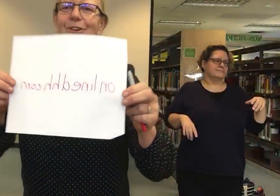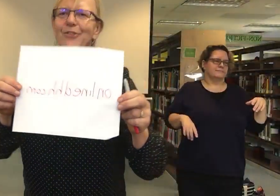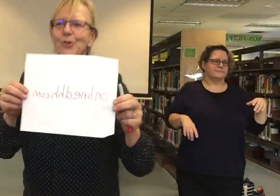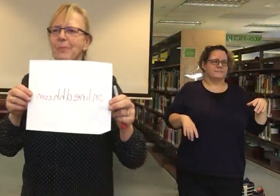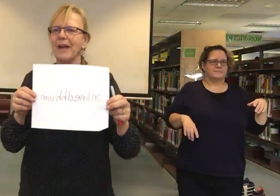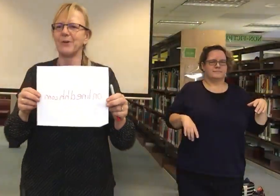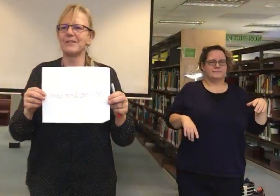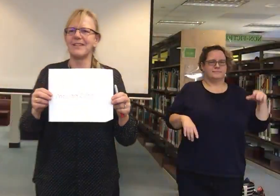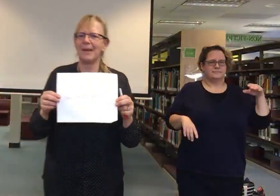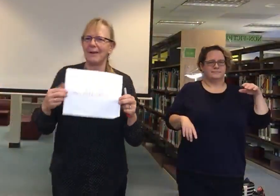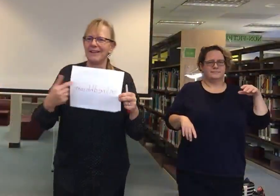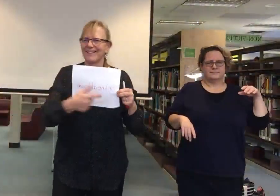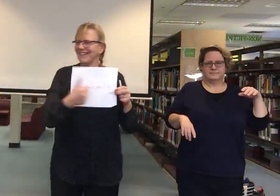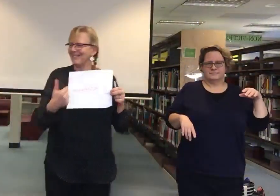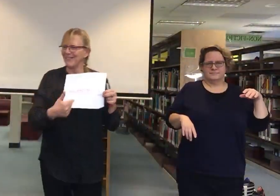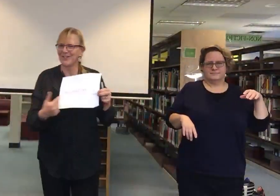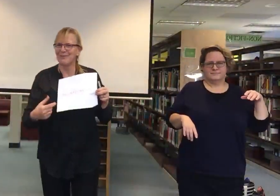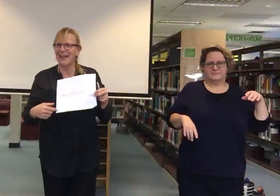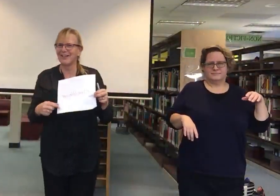Oh, I wonder if it goes backwards too.